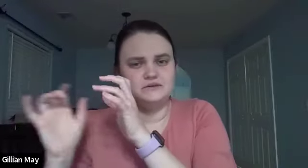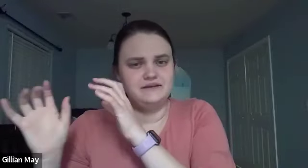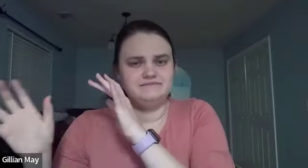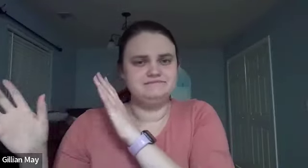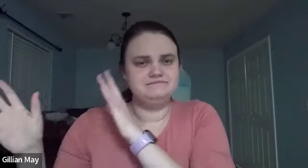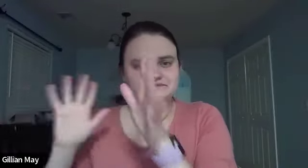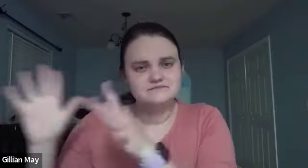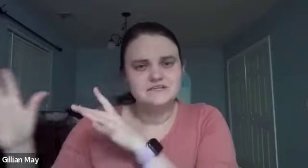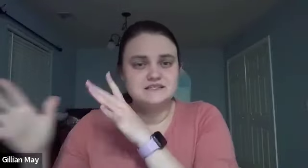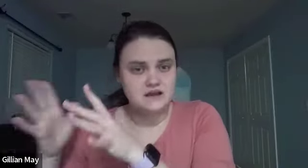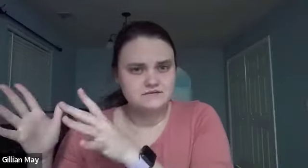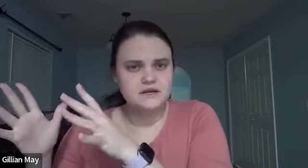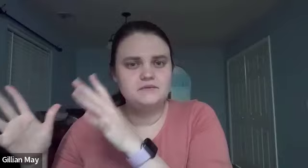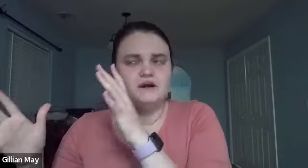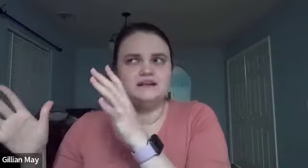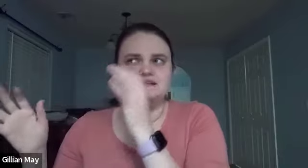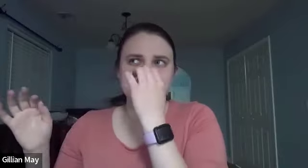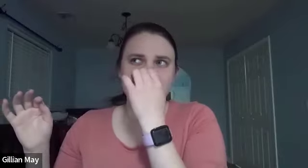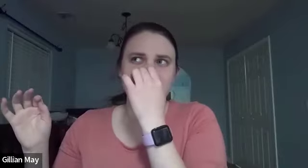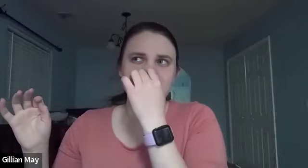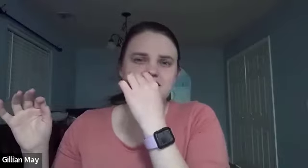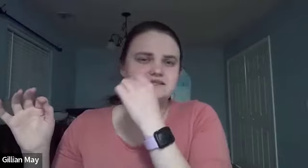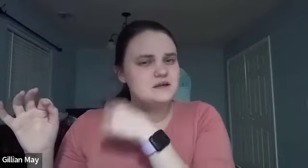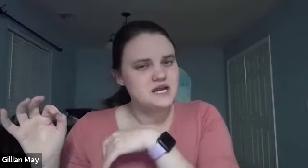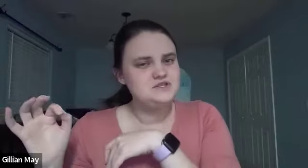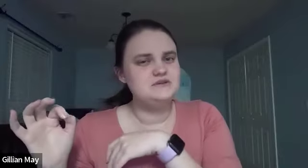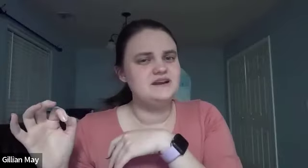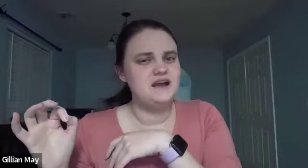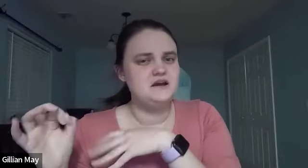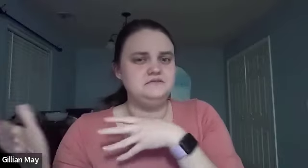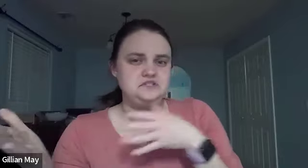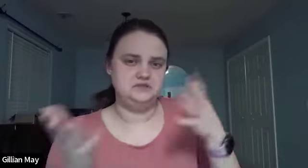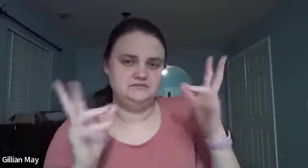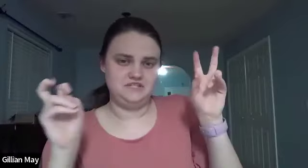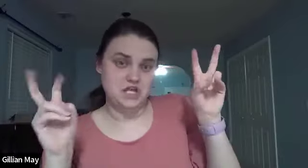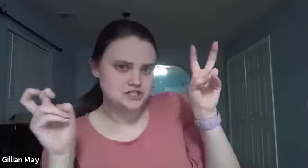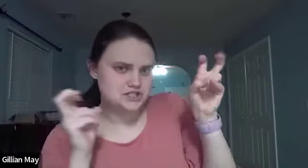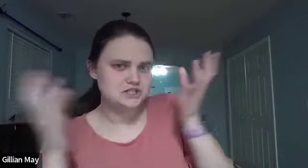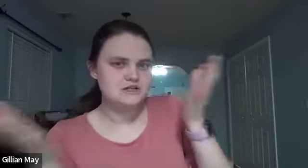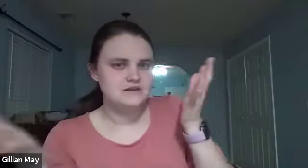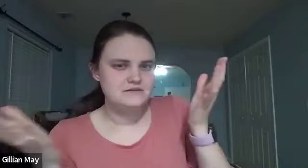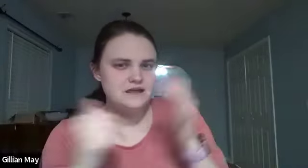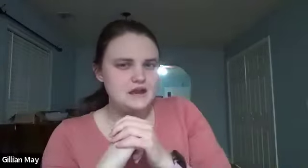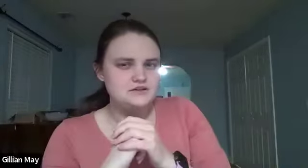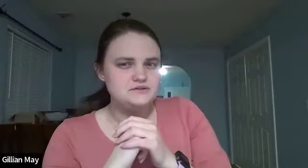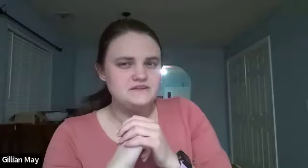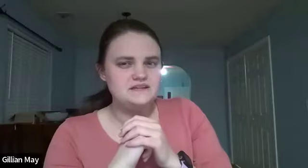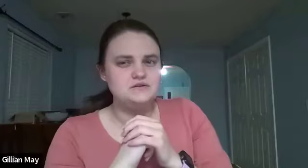like sign for it. What it is that sometimes you can kind of gesture like how you're doing things. So